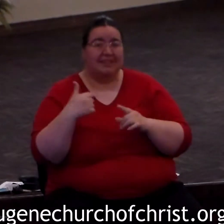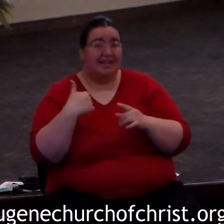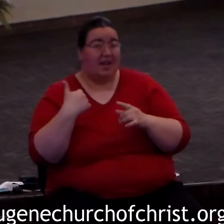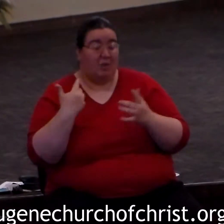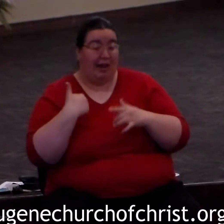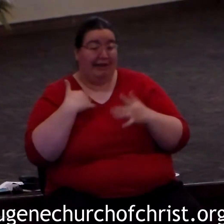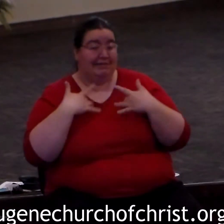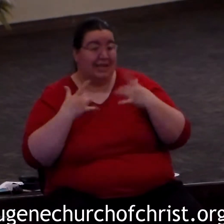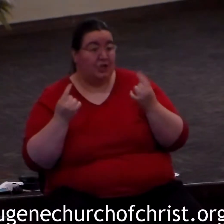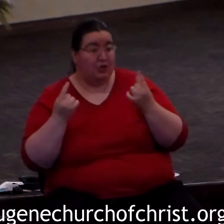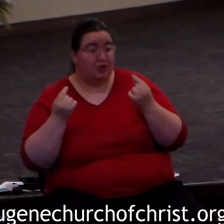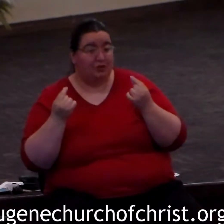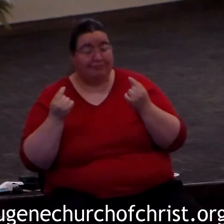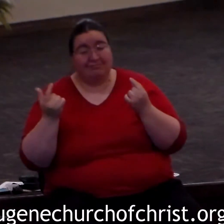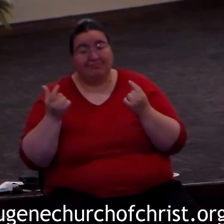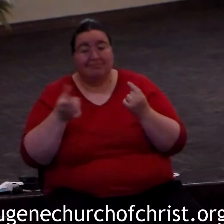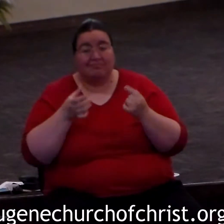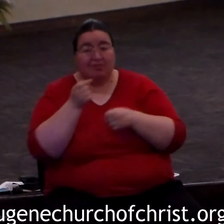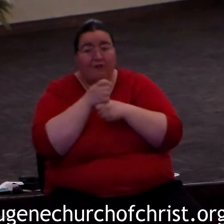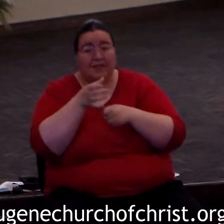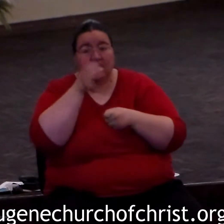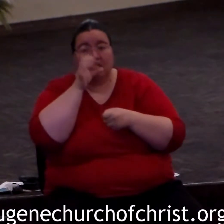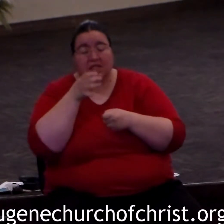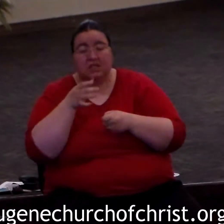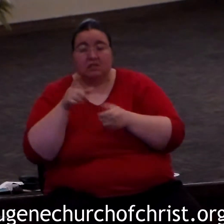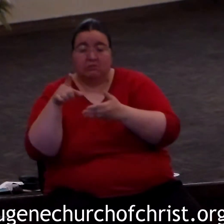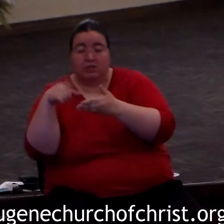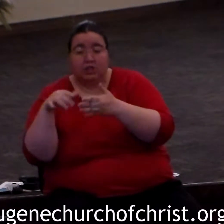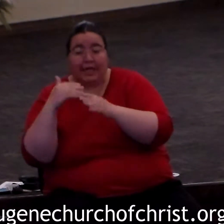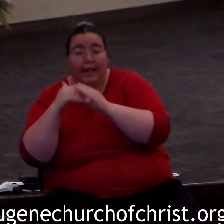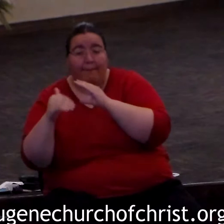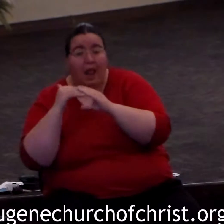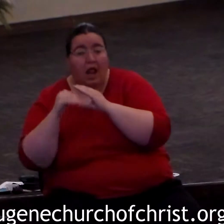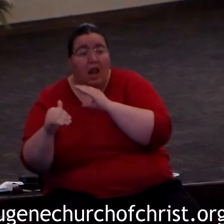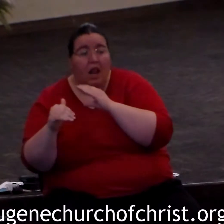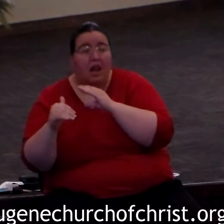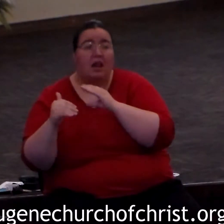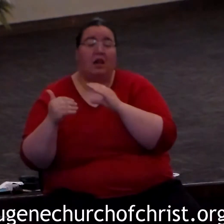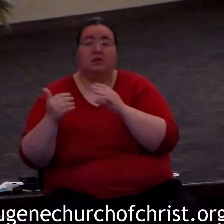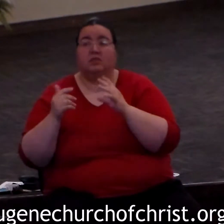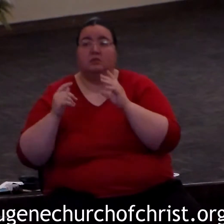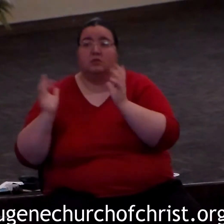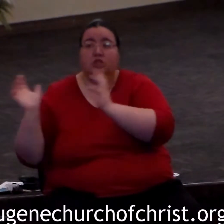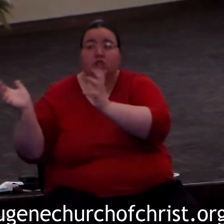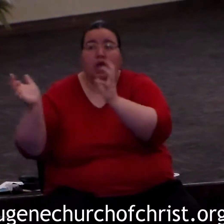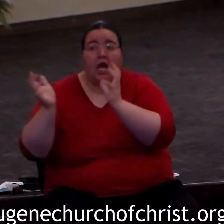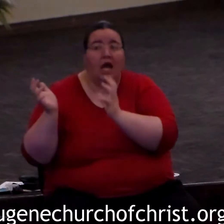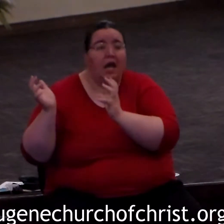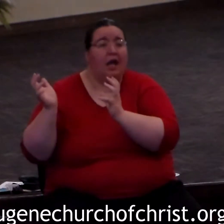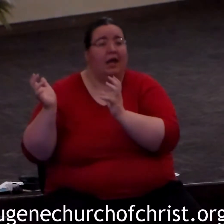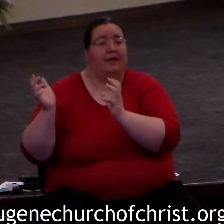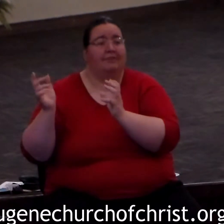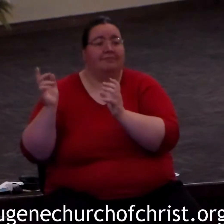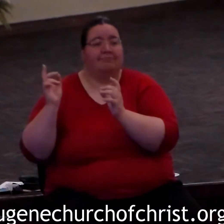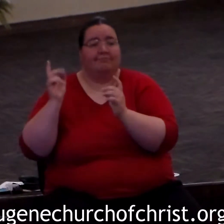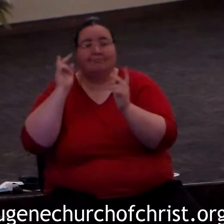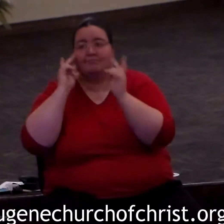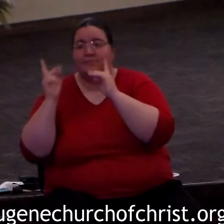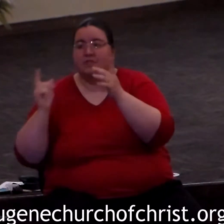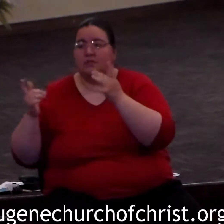what's going on, to look around, to hear what's happened at church the previous day. And even I will find myself going in the wrong directions. And then I